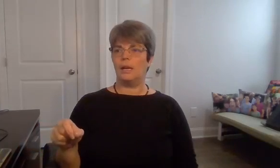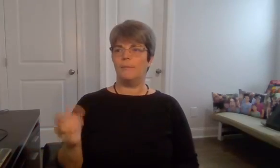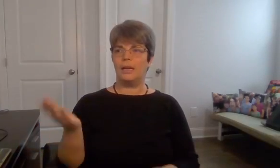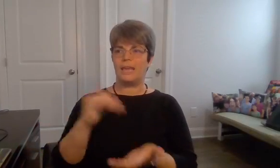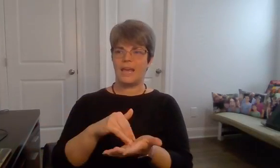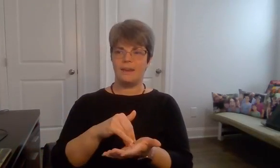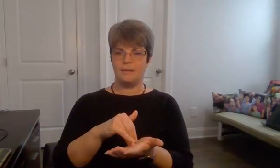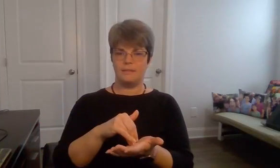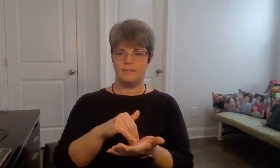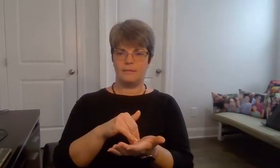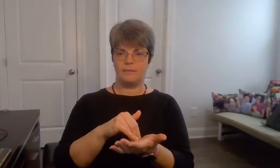Again.